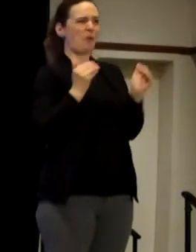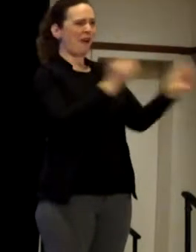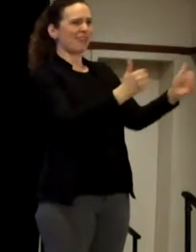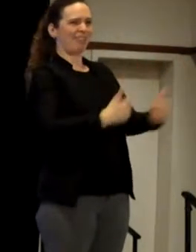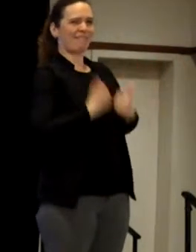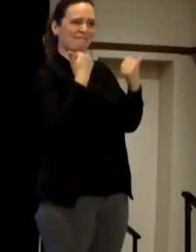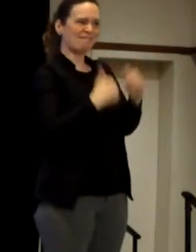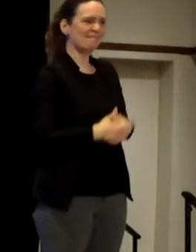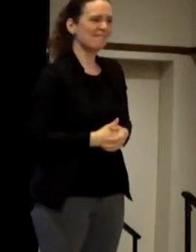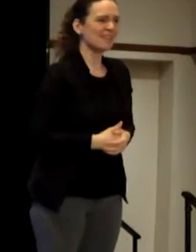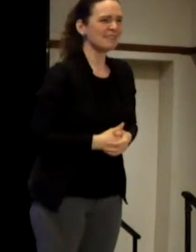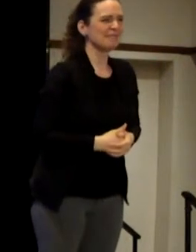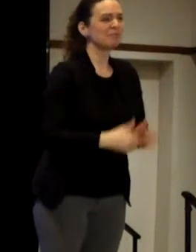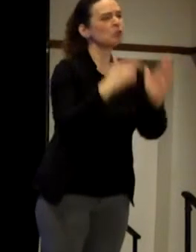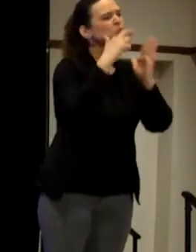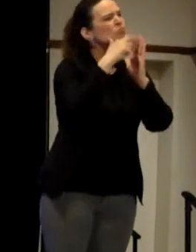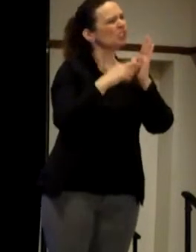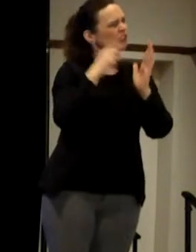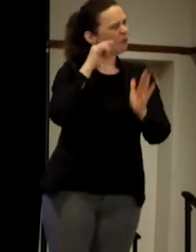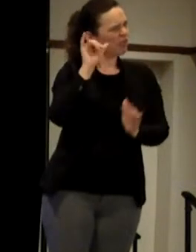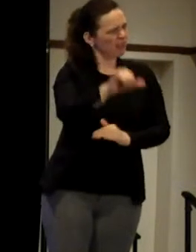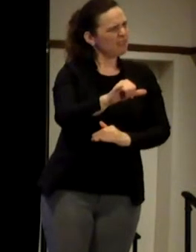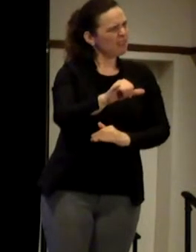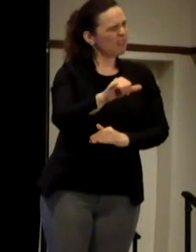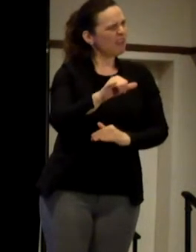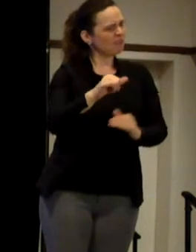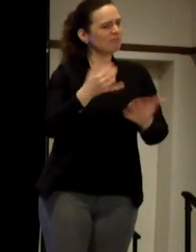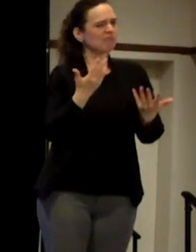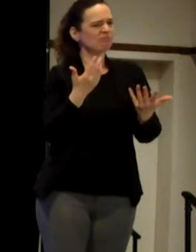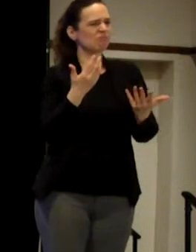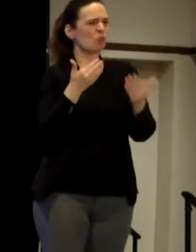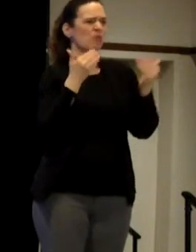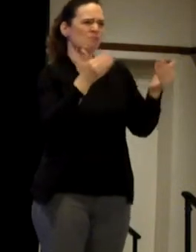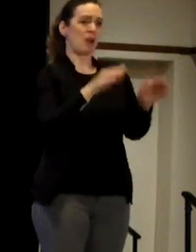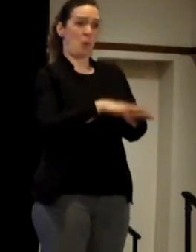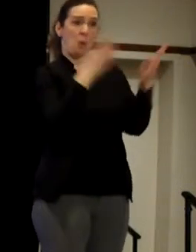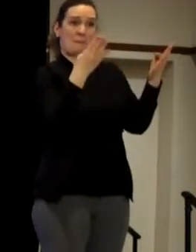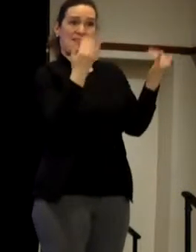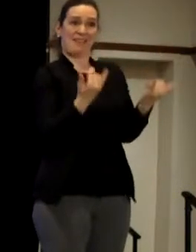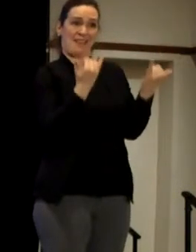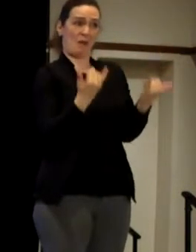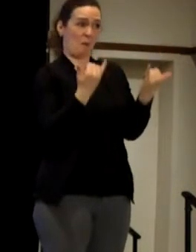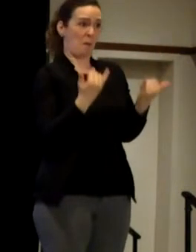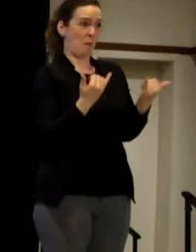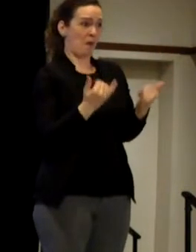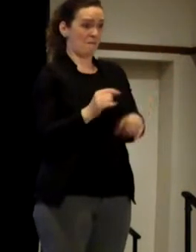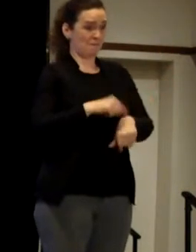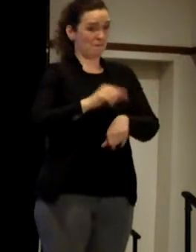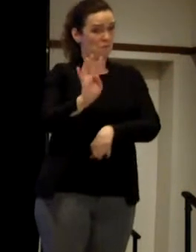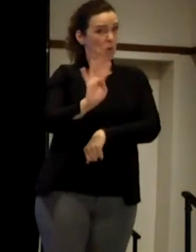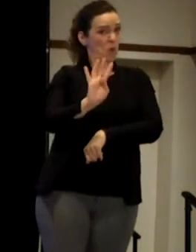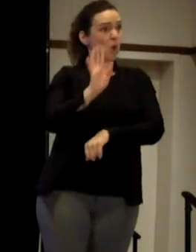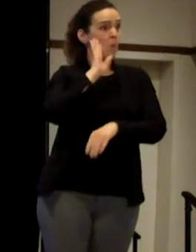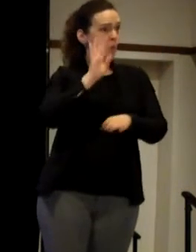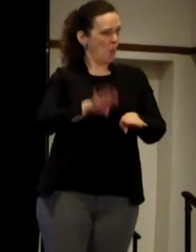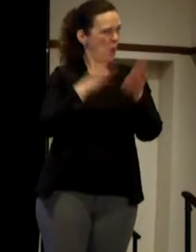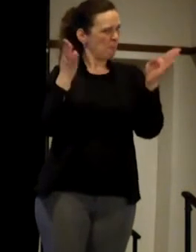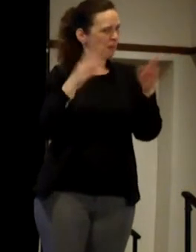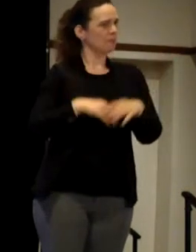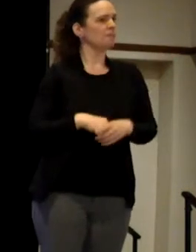Shoppingtown site are opening today at 4 o'clock. So I think it's 3 now. So in the next hour,